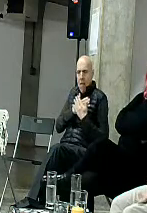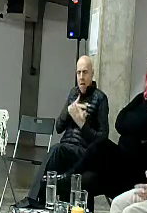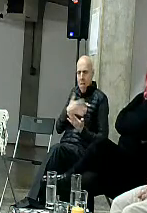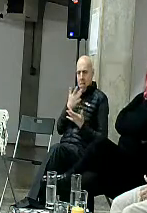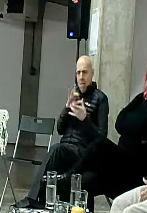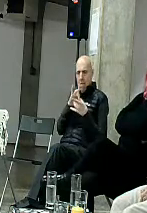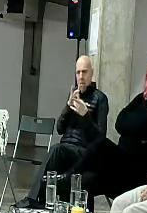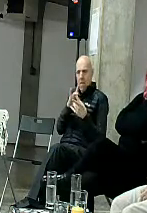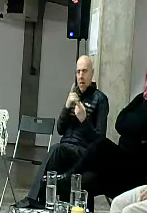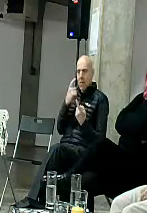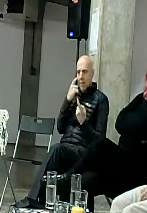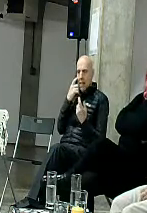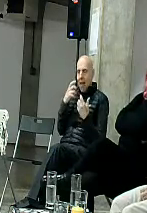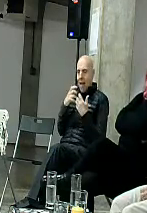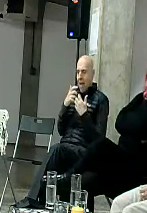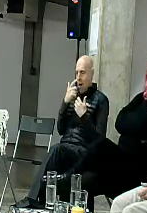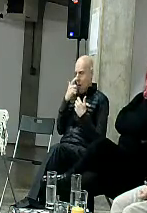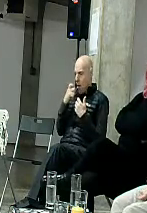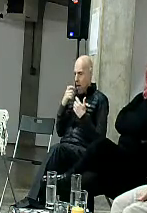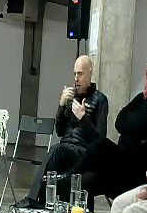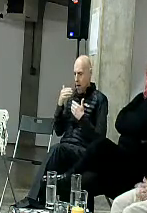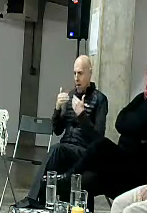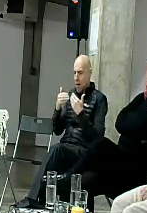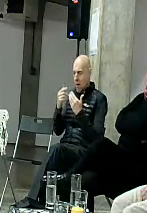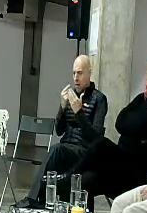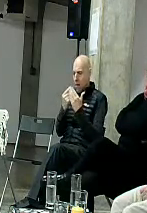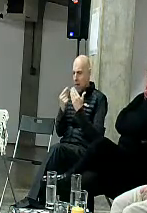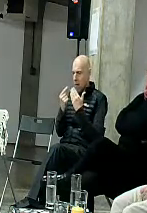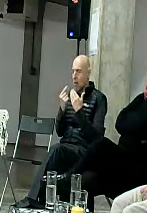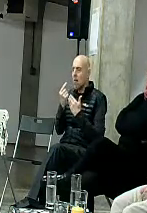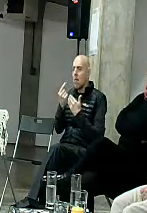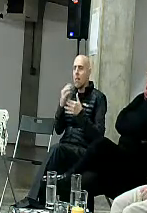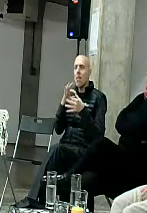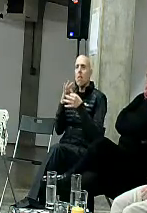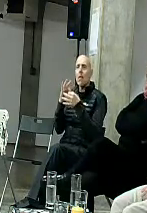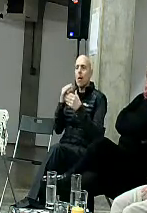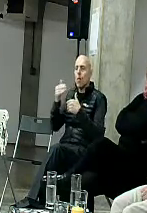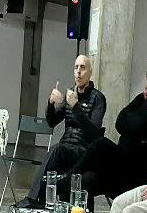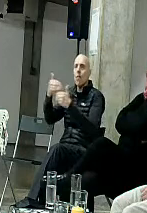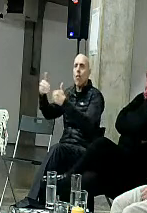you see the way that you can move on. So for me, it was